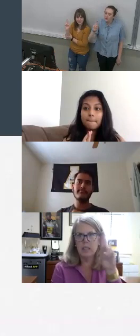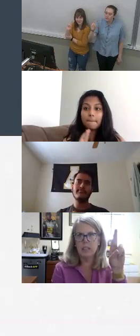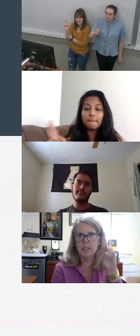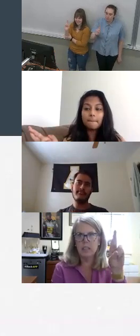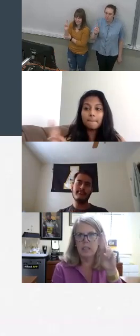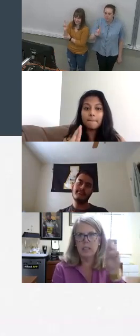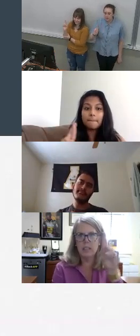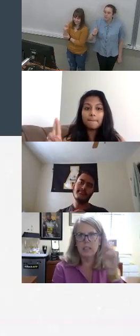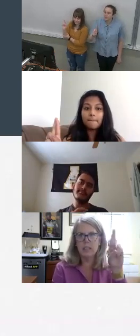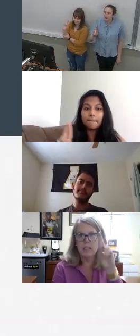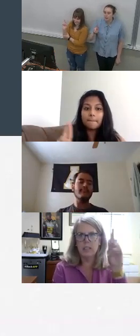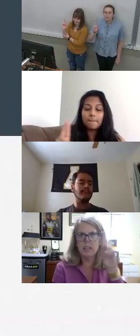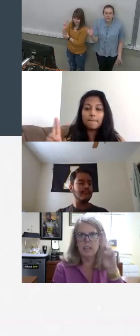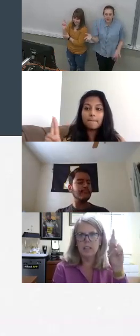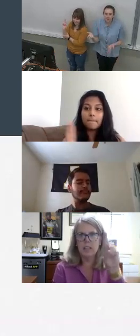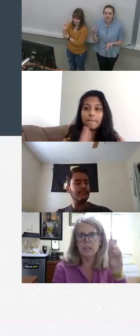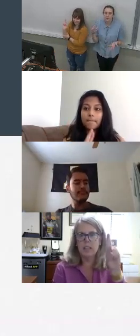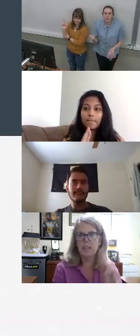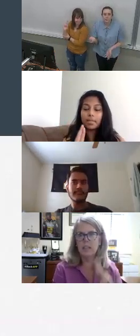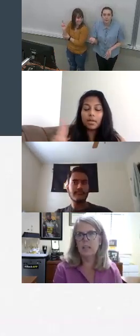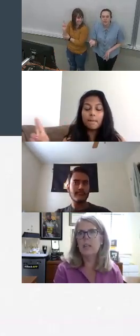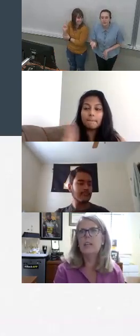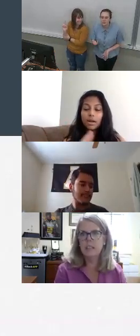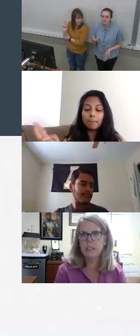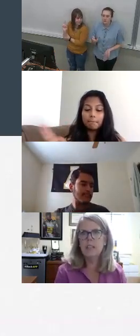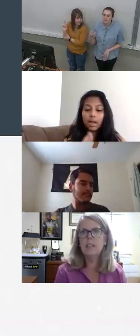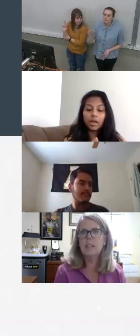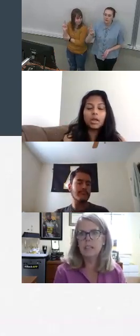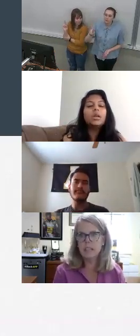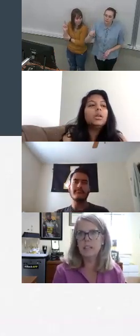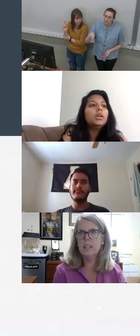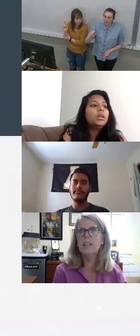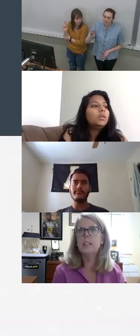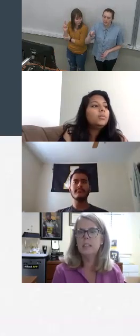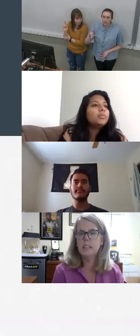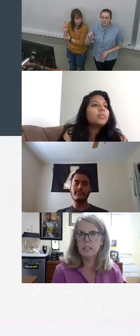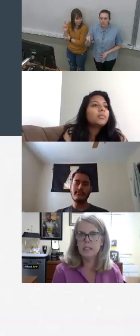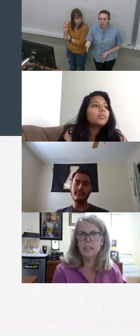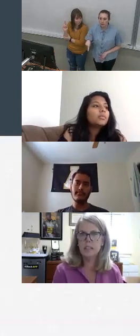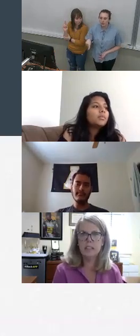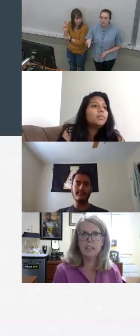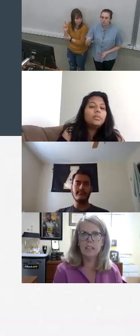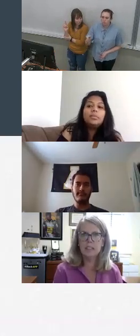Yeah. Republican. But again, normally it is first spelled Republican.